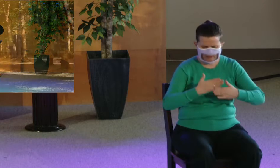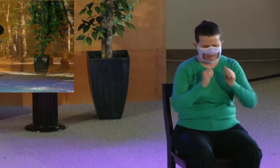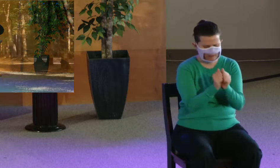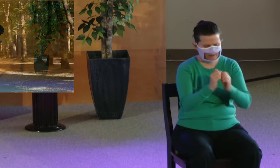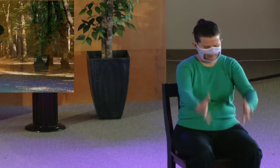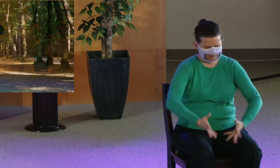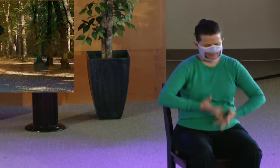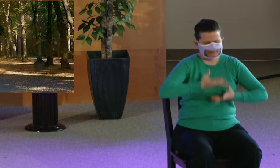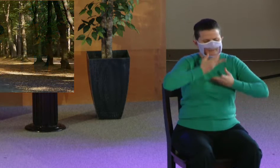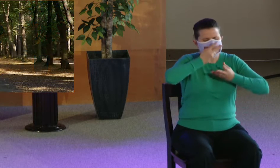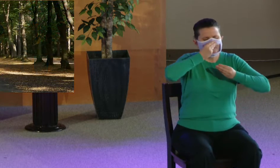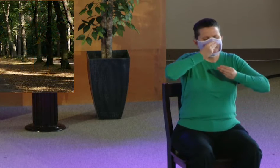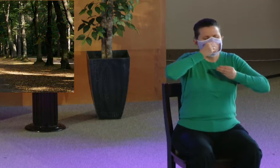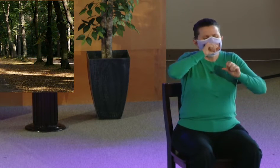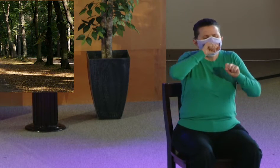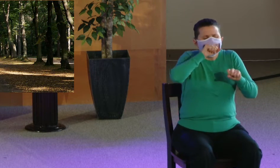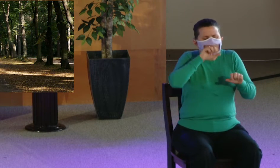and exhale.